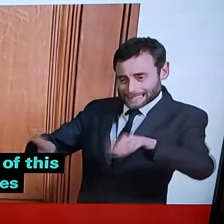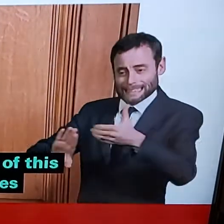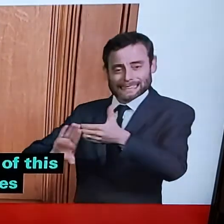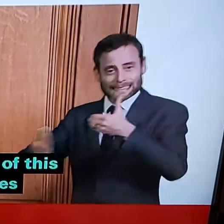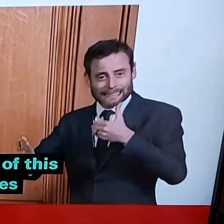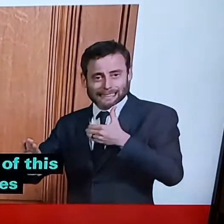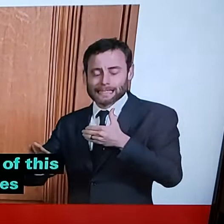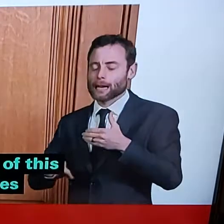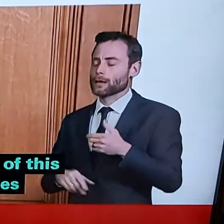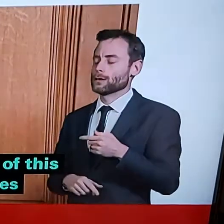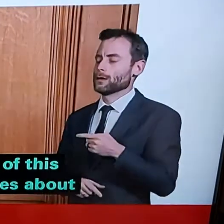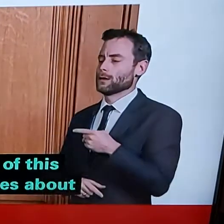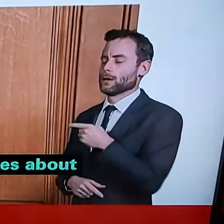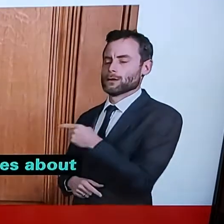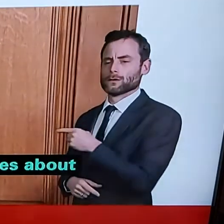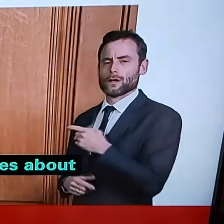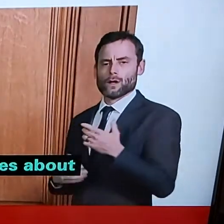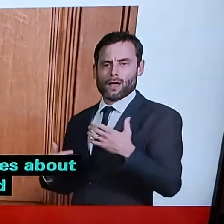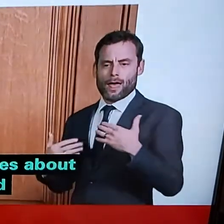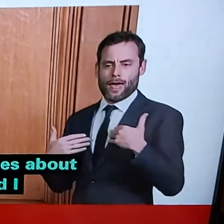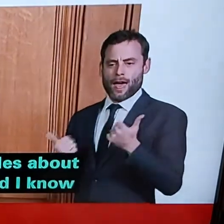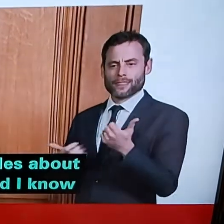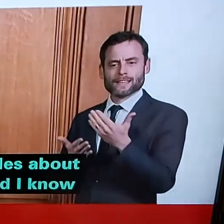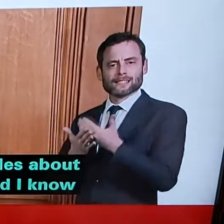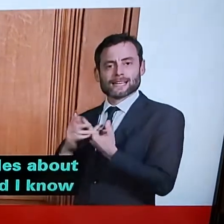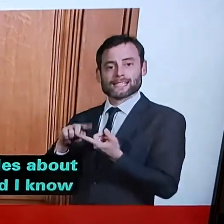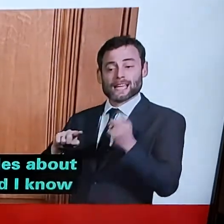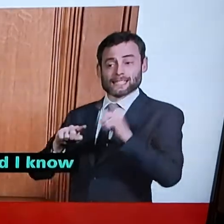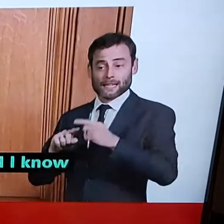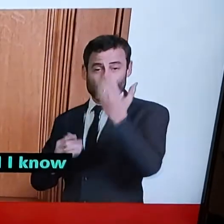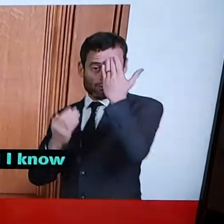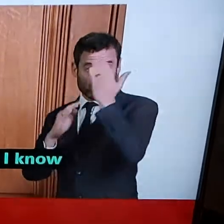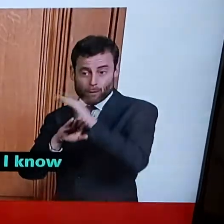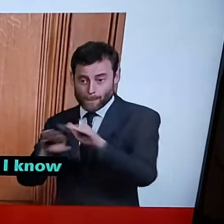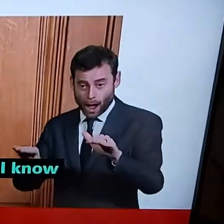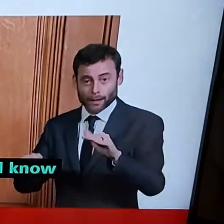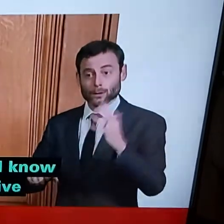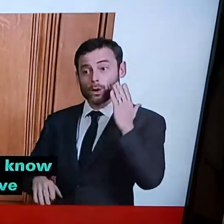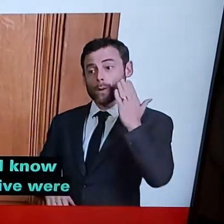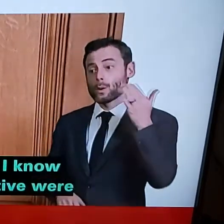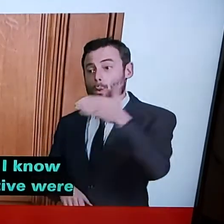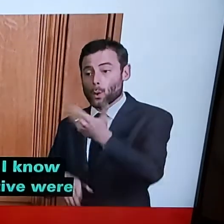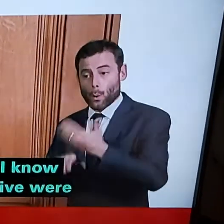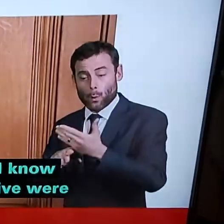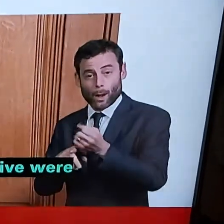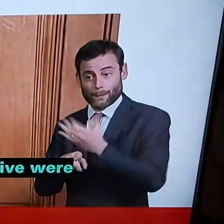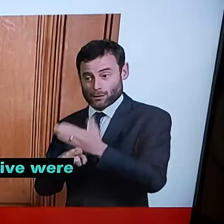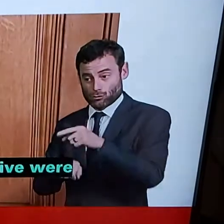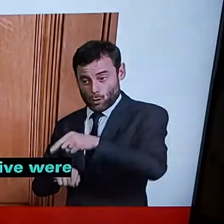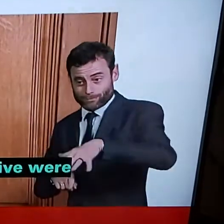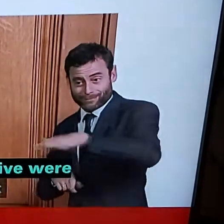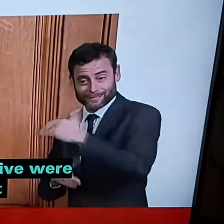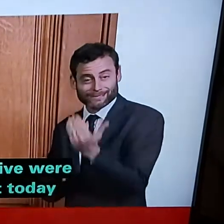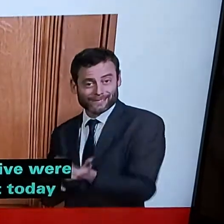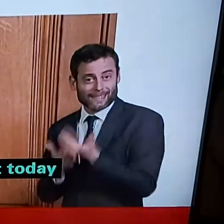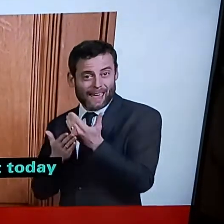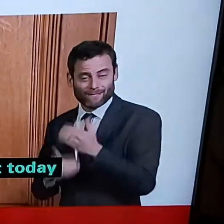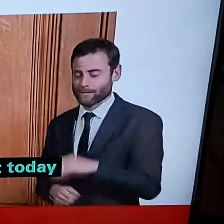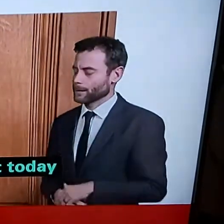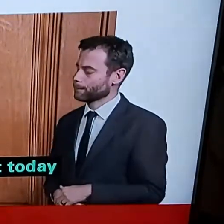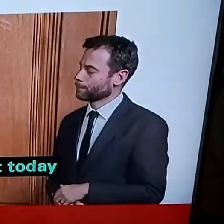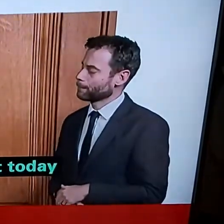Safety Executive were reminding workplaces of that today earlier. On the issue of the peak in